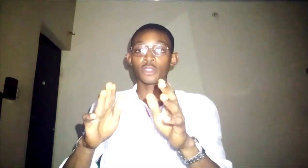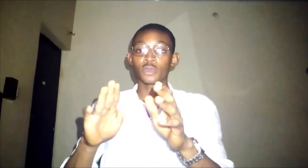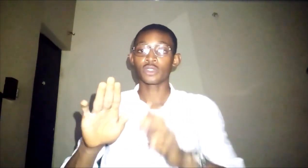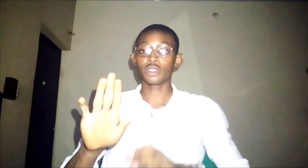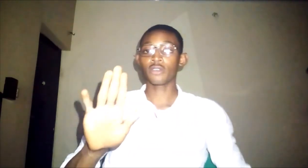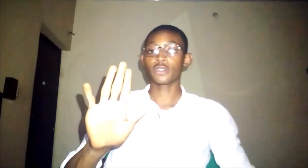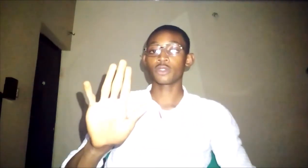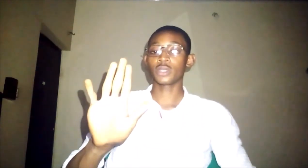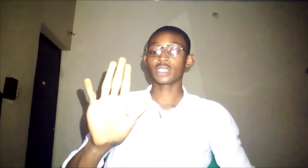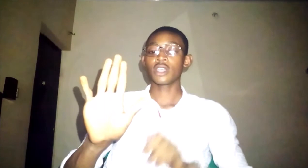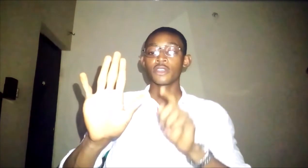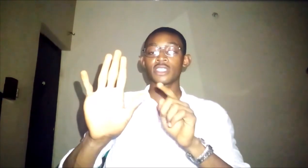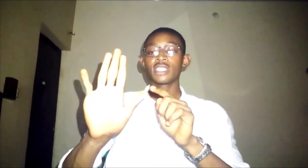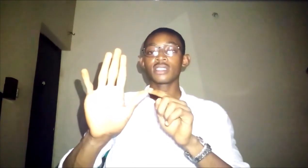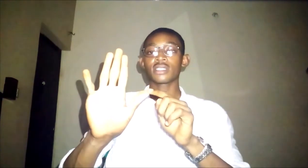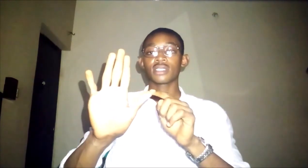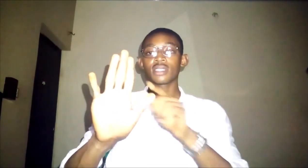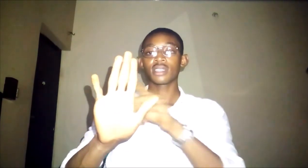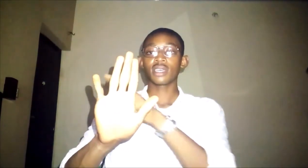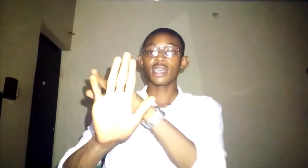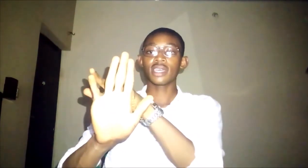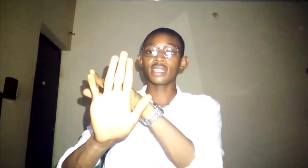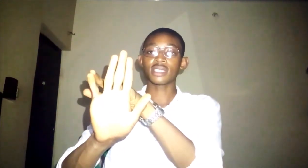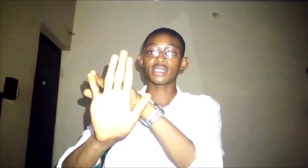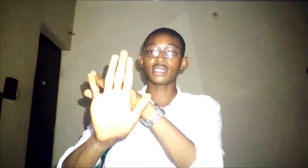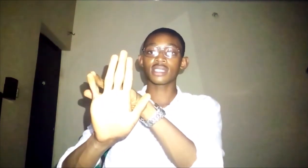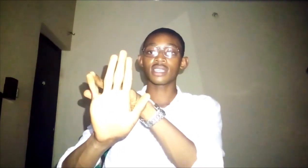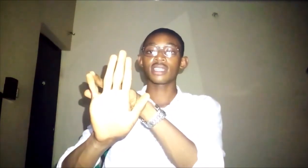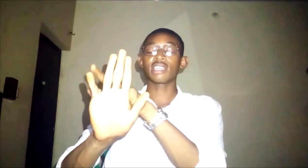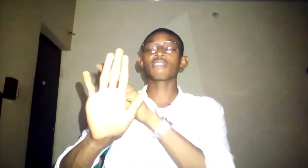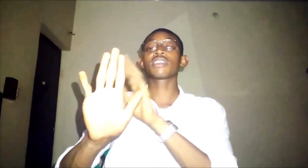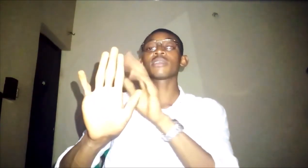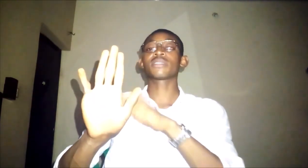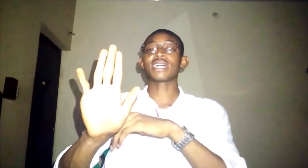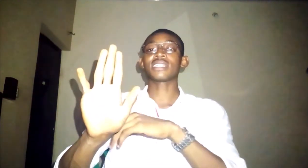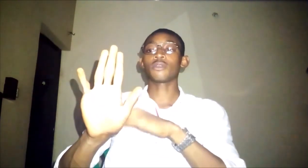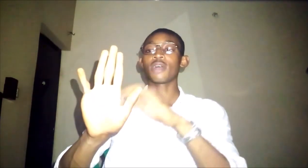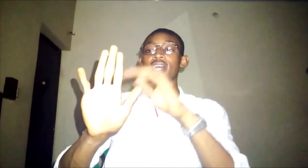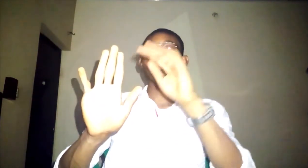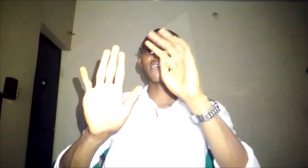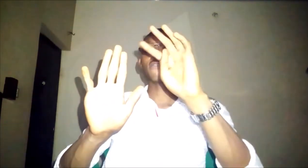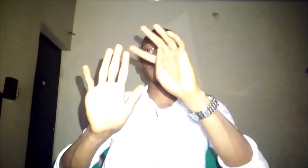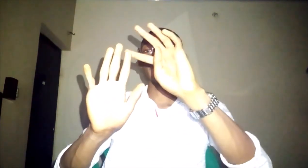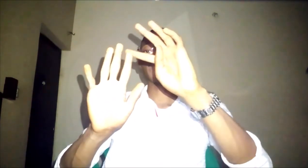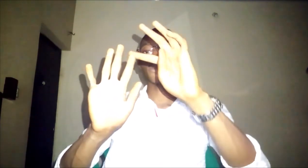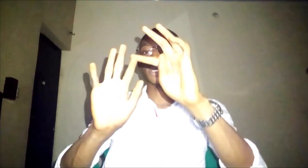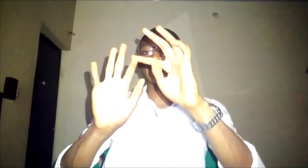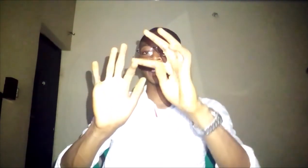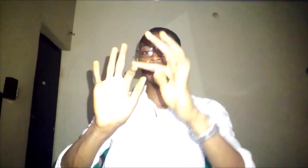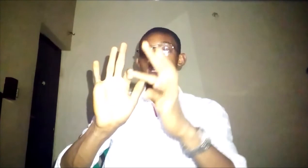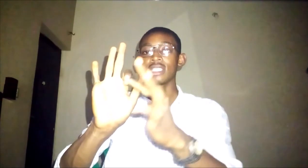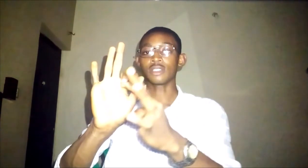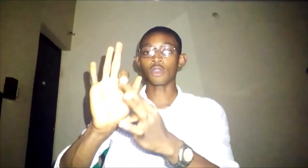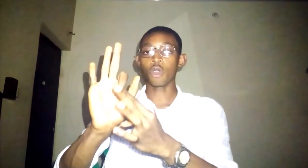put yourself into it. See this and this, they're gonna keep standing while every other one is